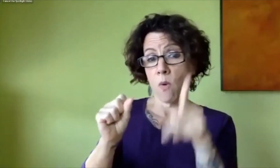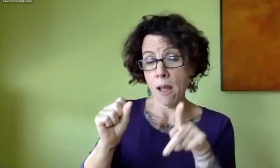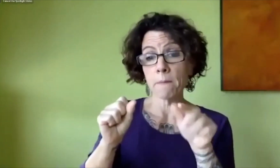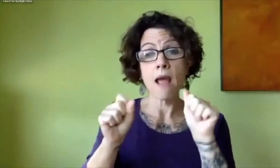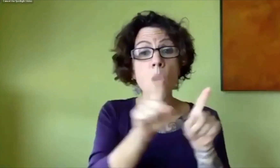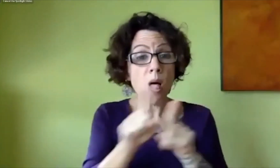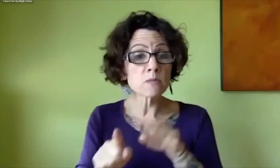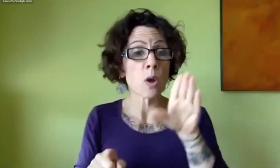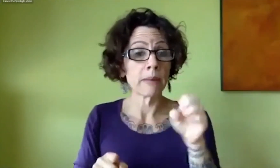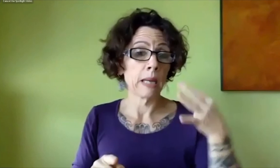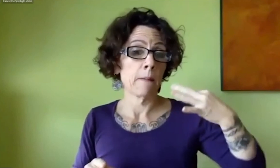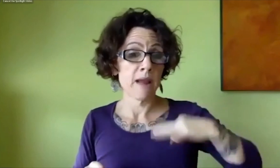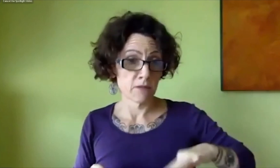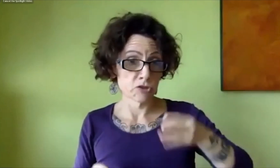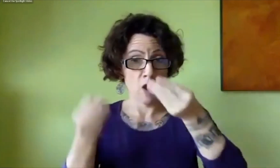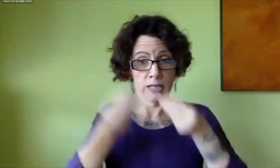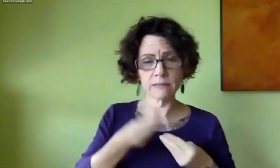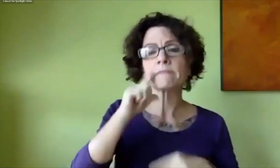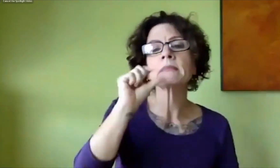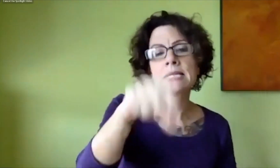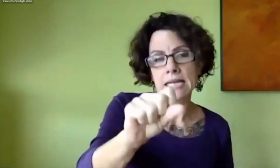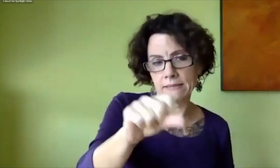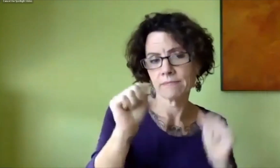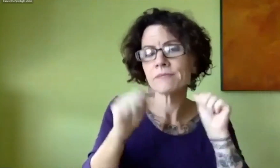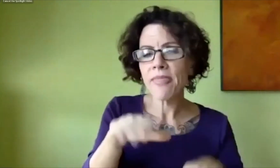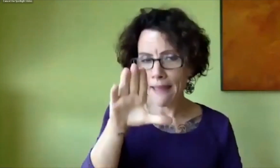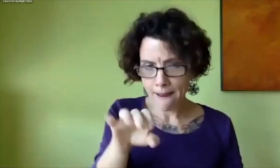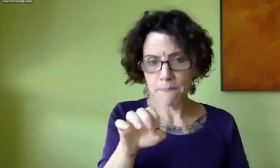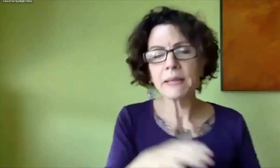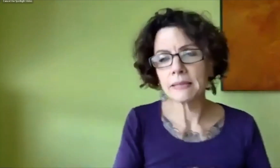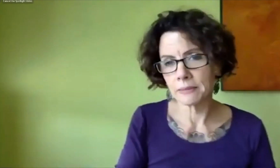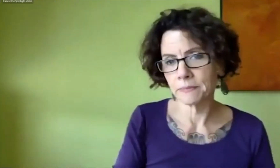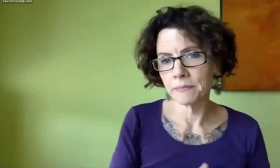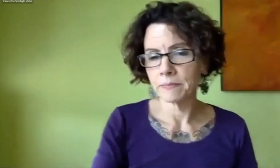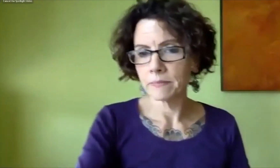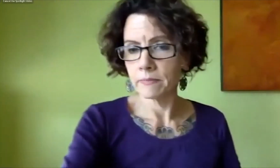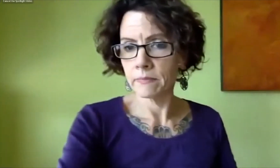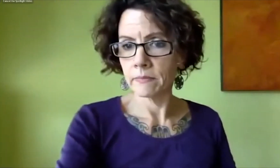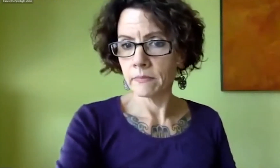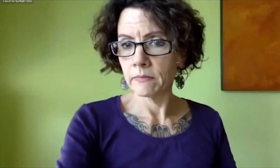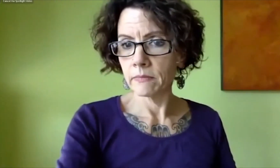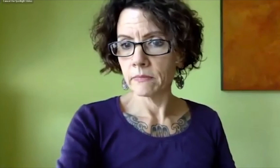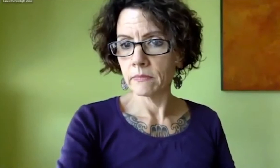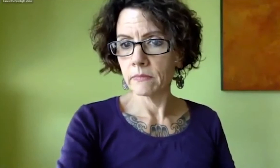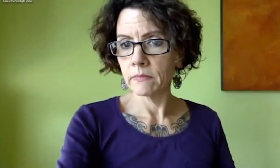a follow-up, can they be executors and beneficiaries? Yes, they can be.